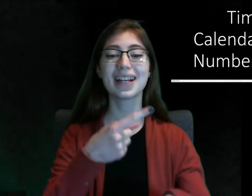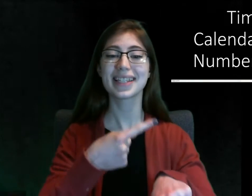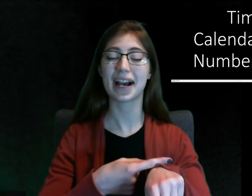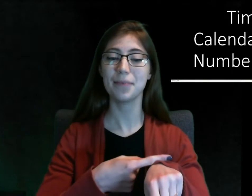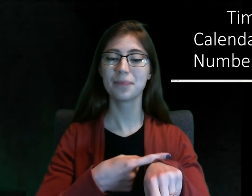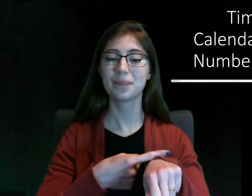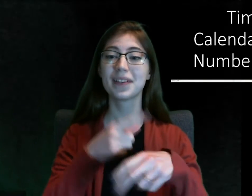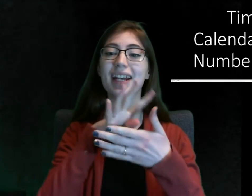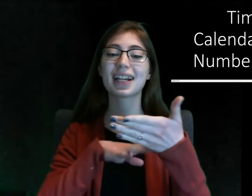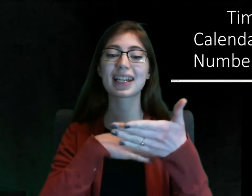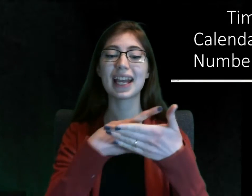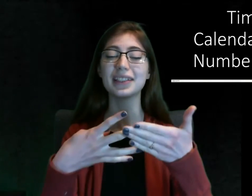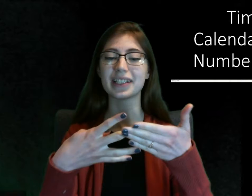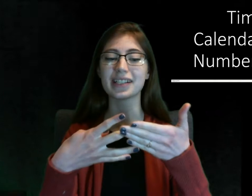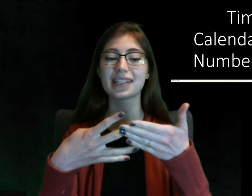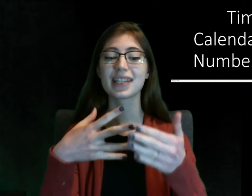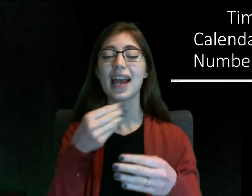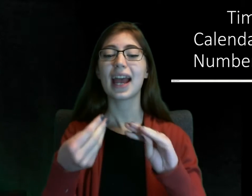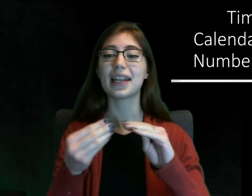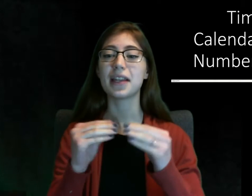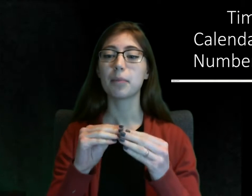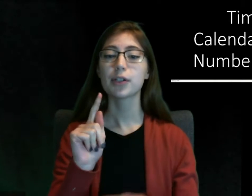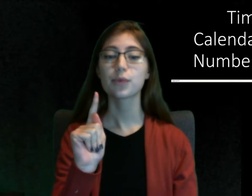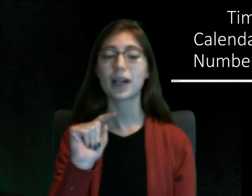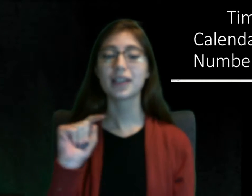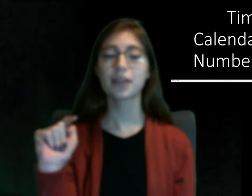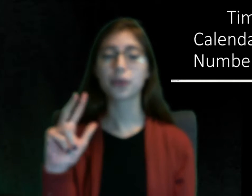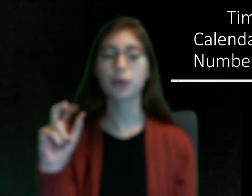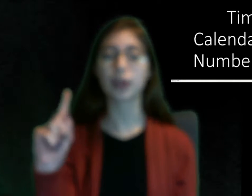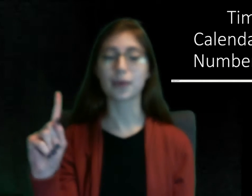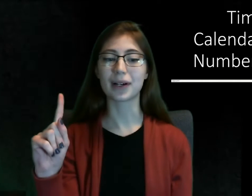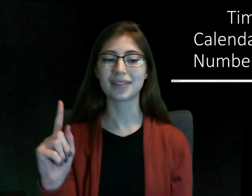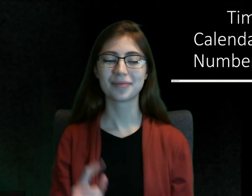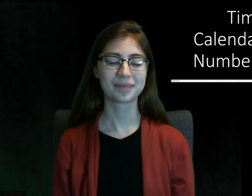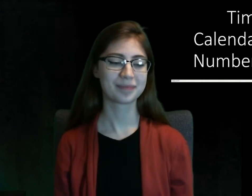Time, calendars, and numbers 1 through 31.